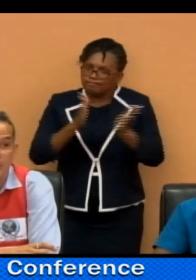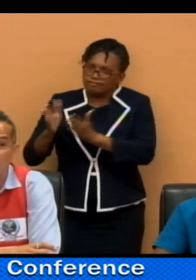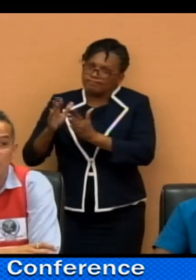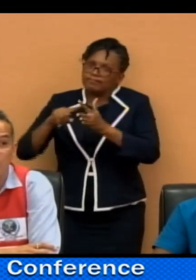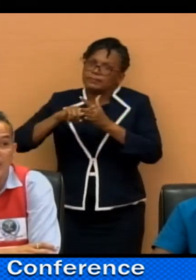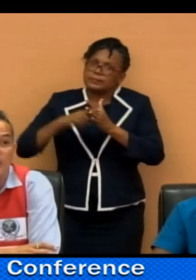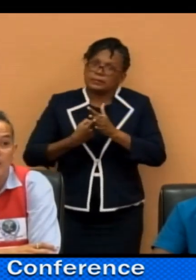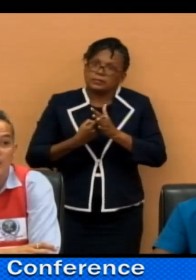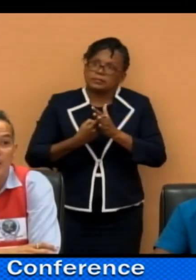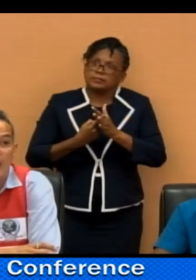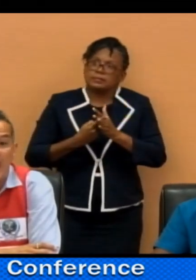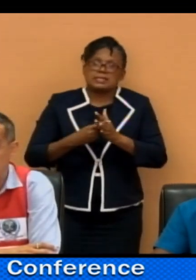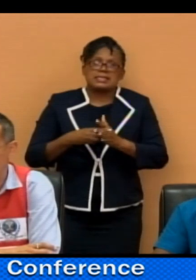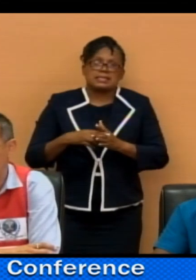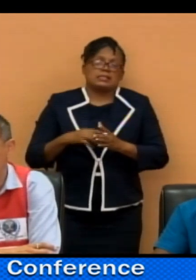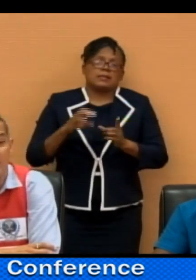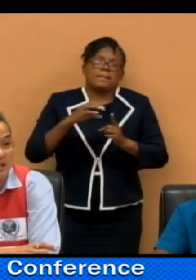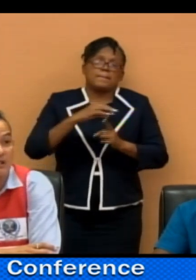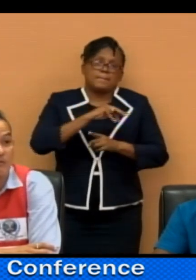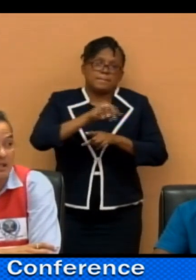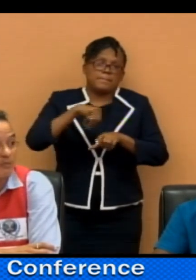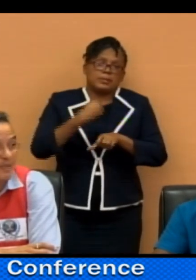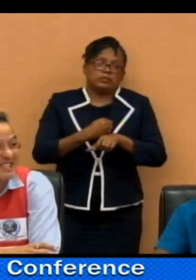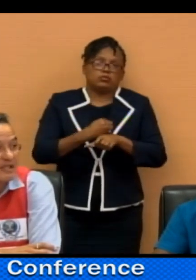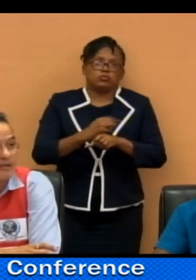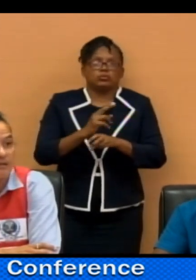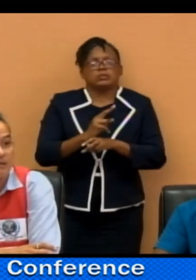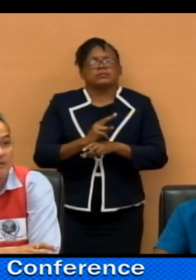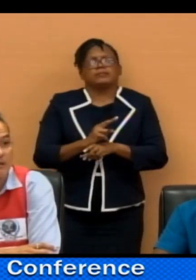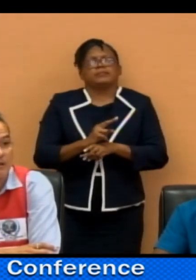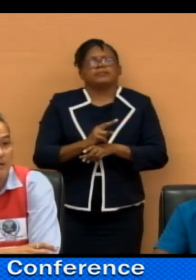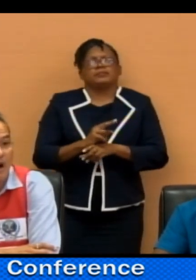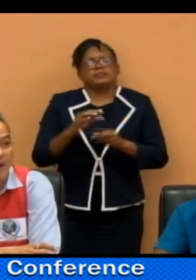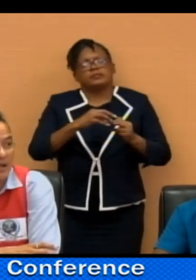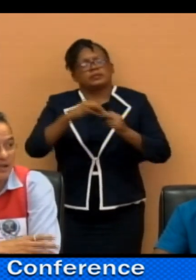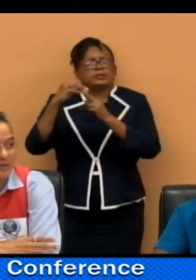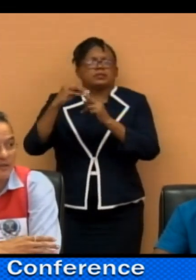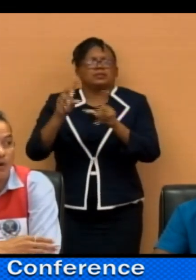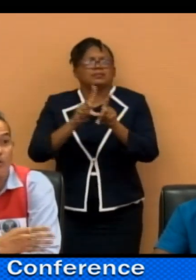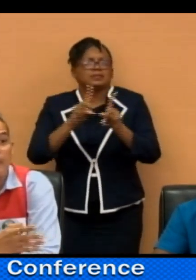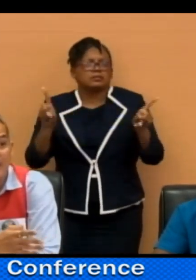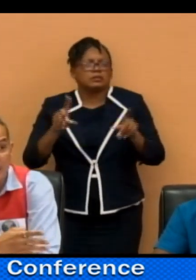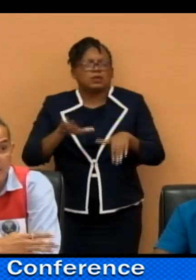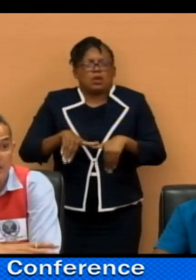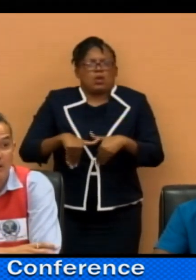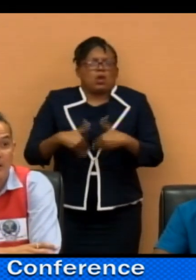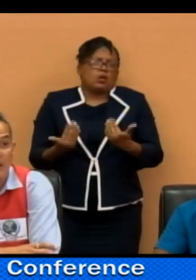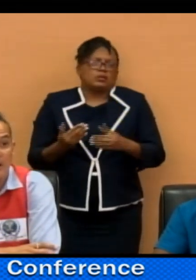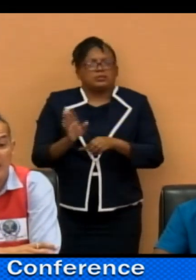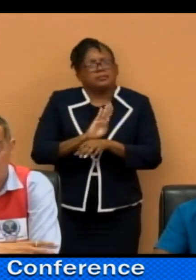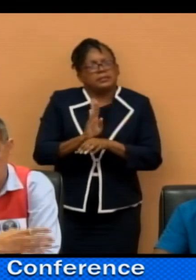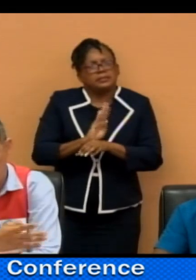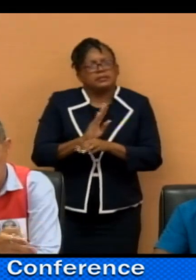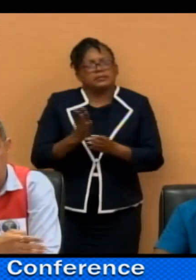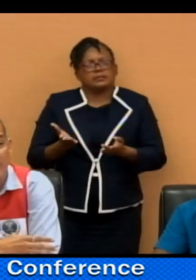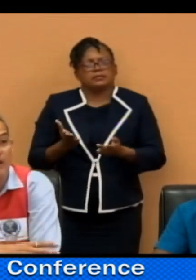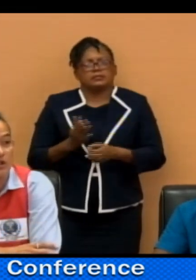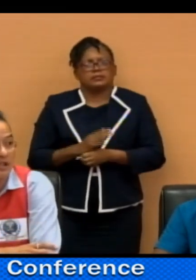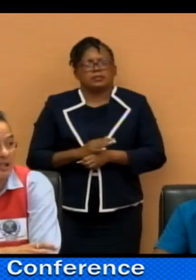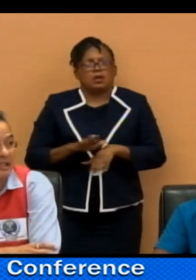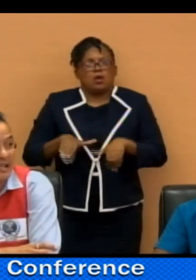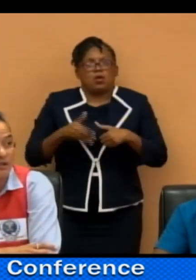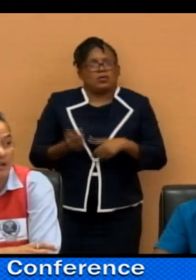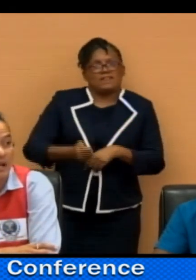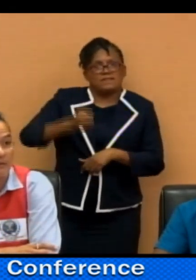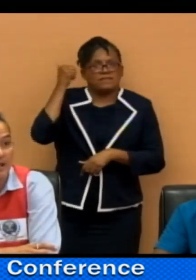going to be unique, as is each business, in terms of how rapidly they could